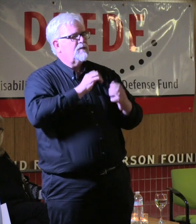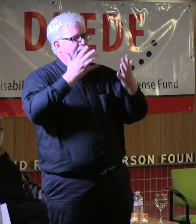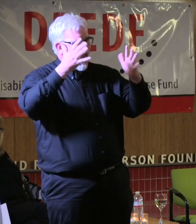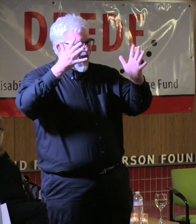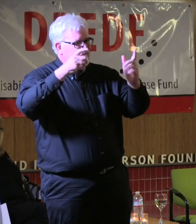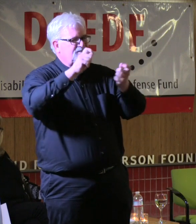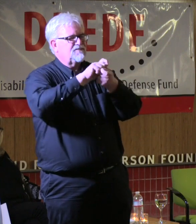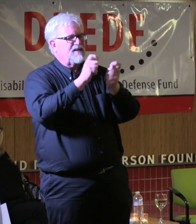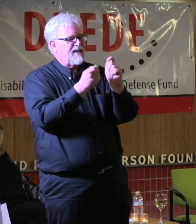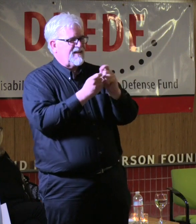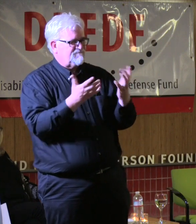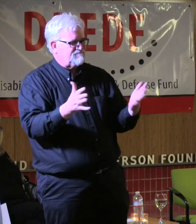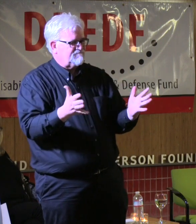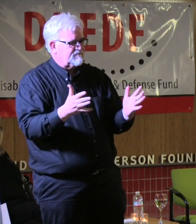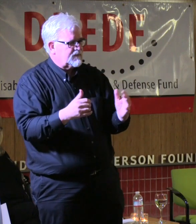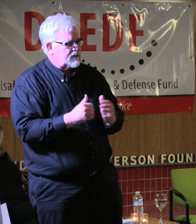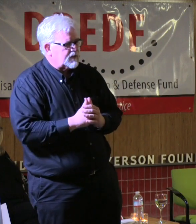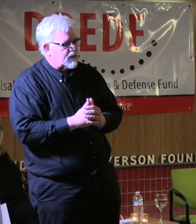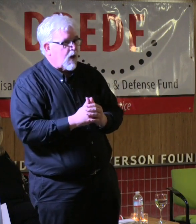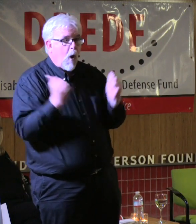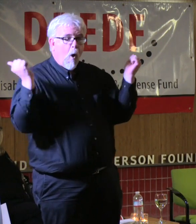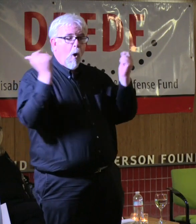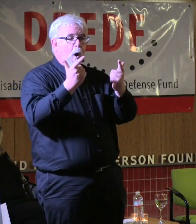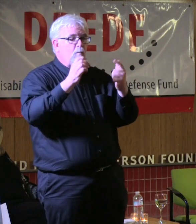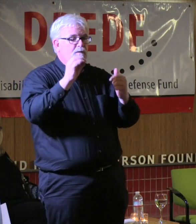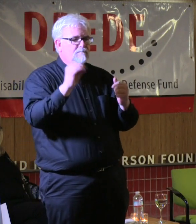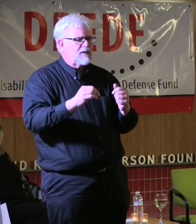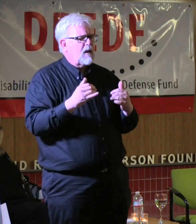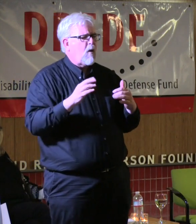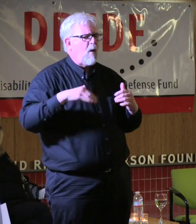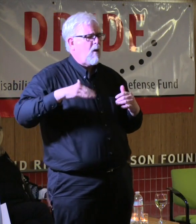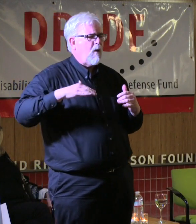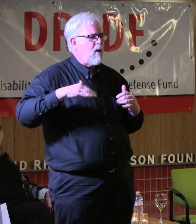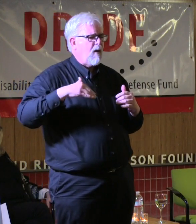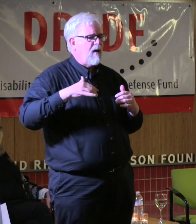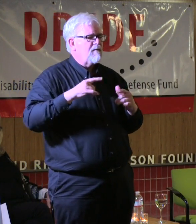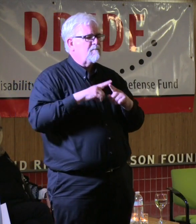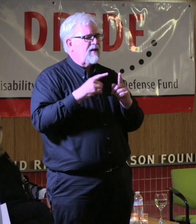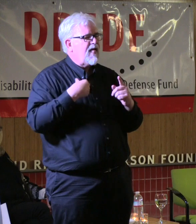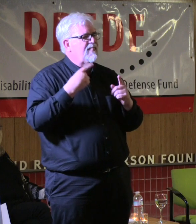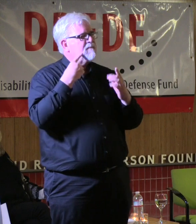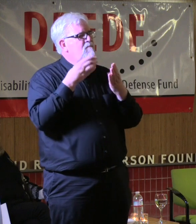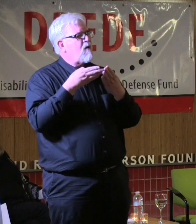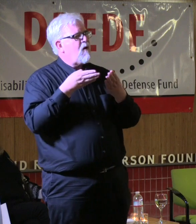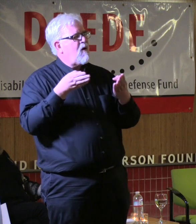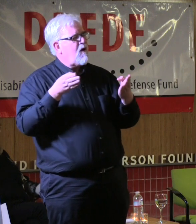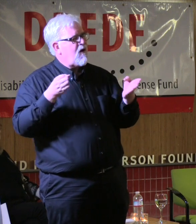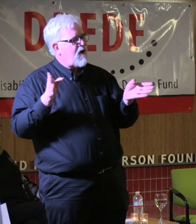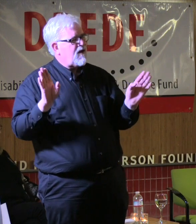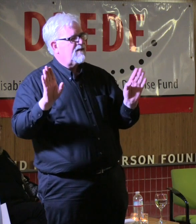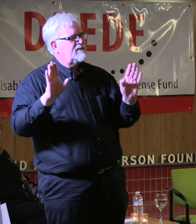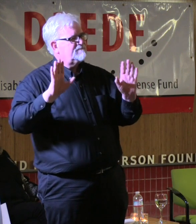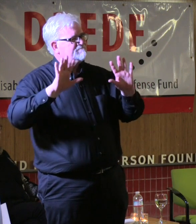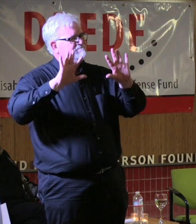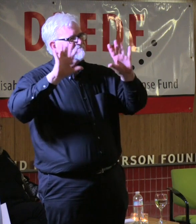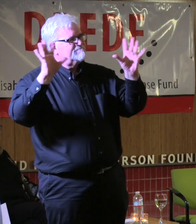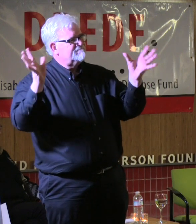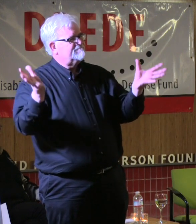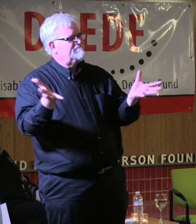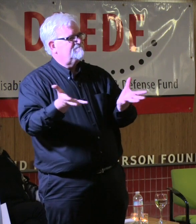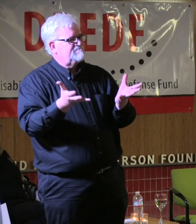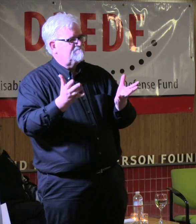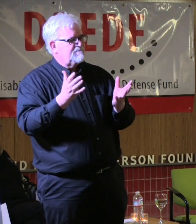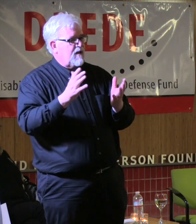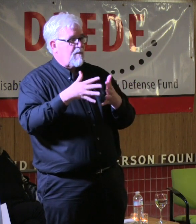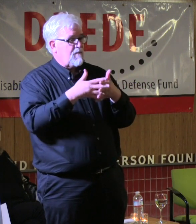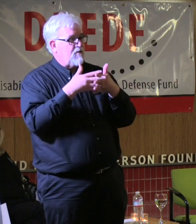changed. Oh, not with everybody, I got that. But I think the broad scope